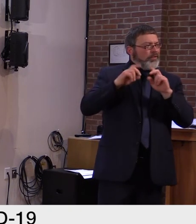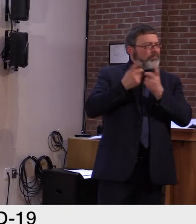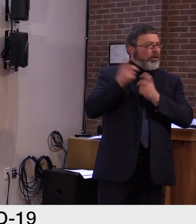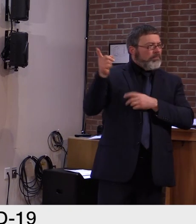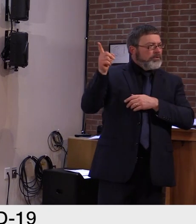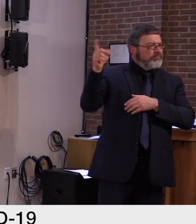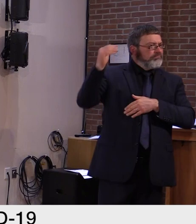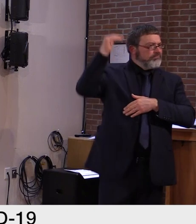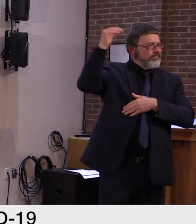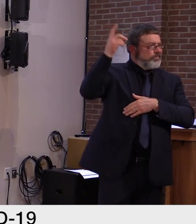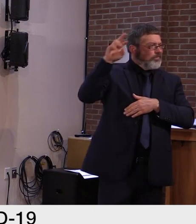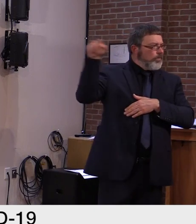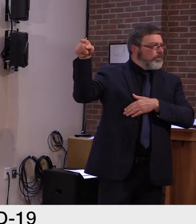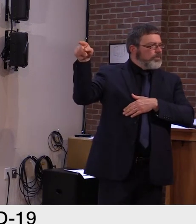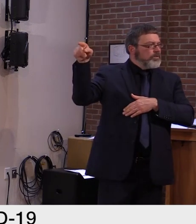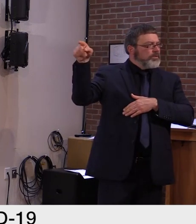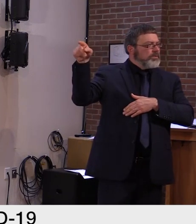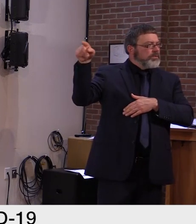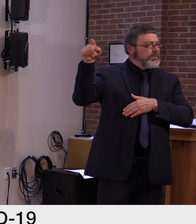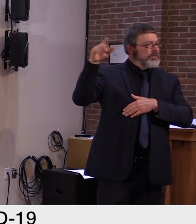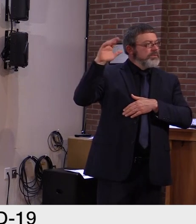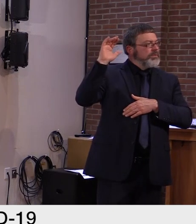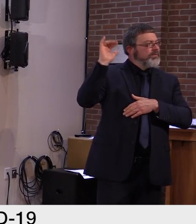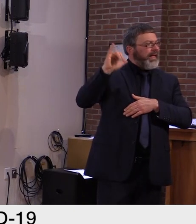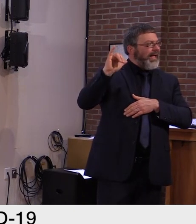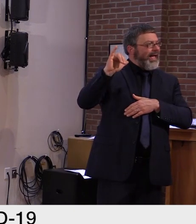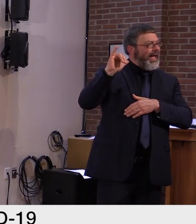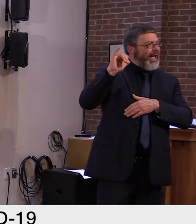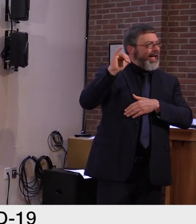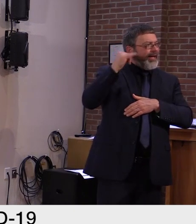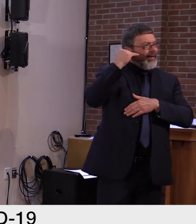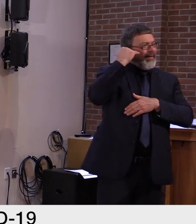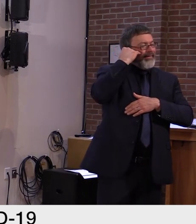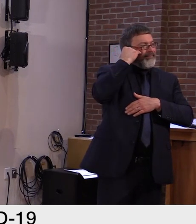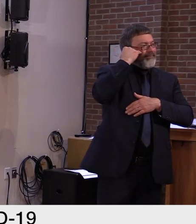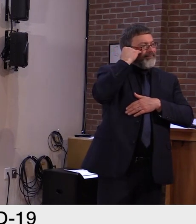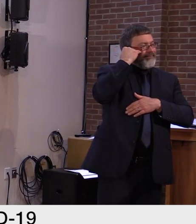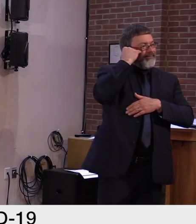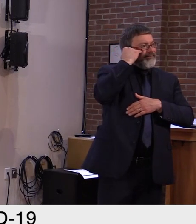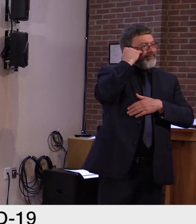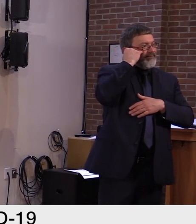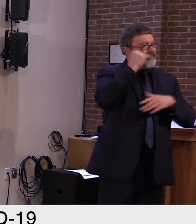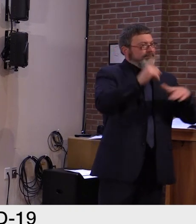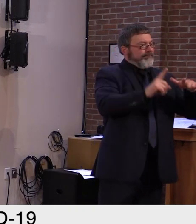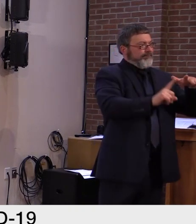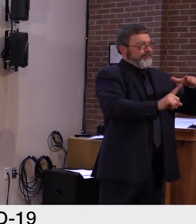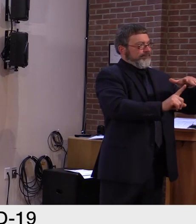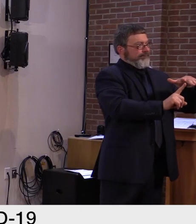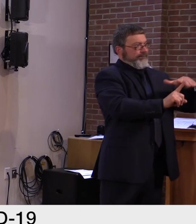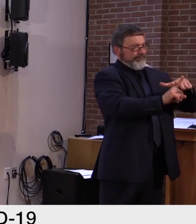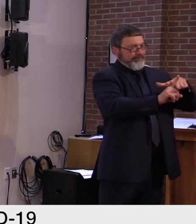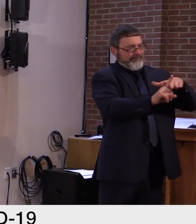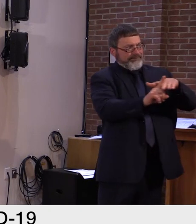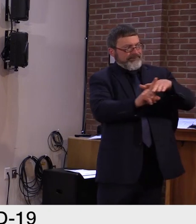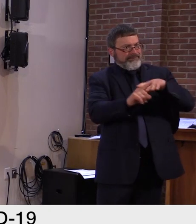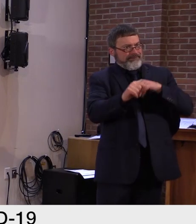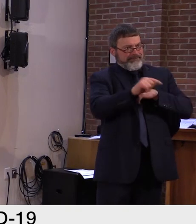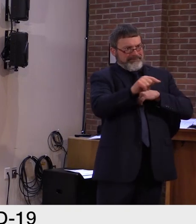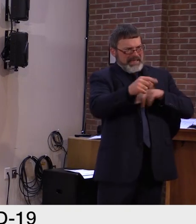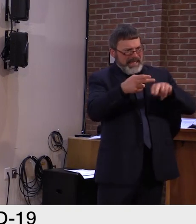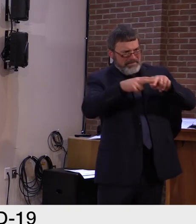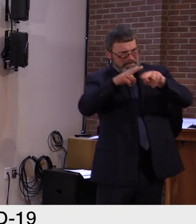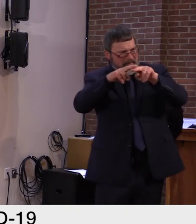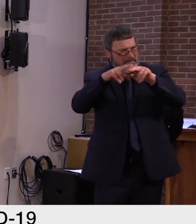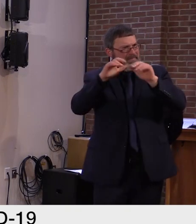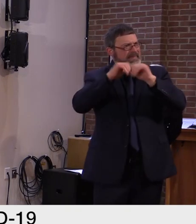of, not just cases rise, but individual situations rise? Because I imagine that for each one, you kind of